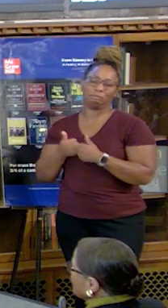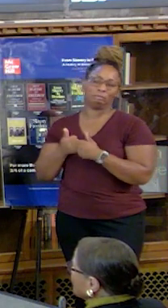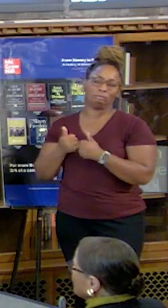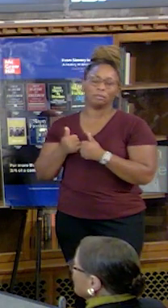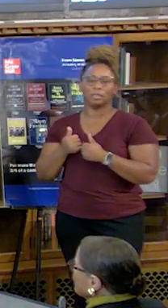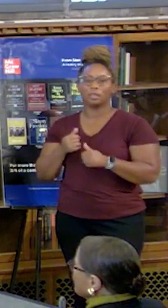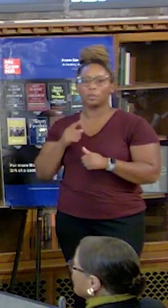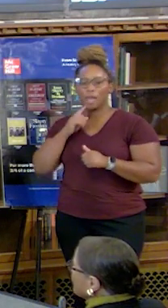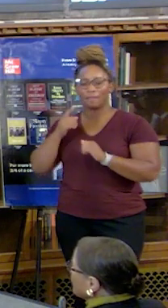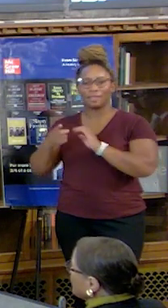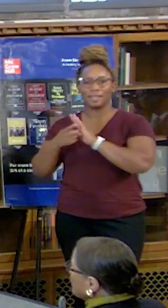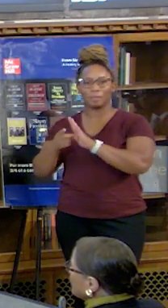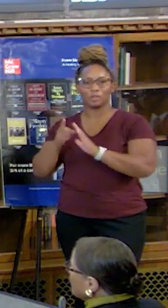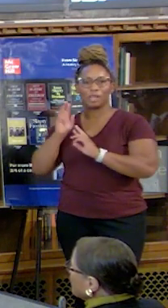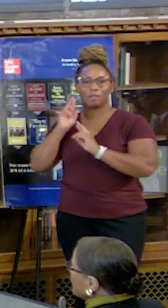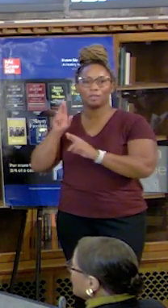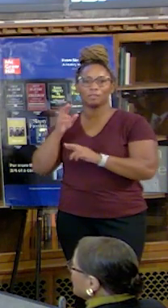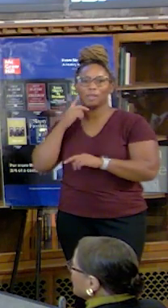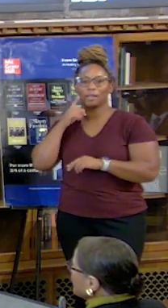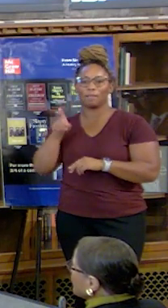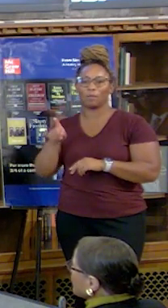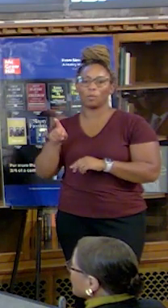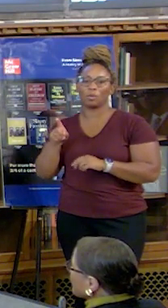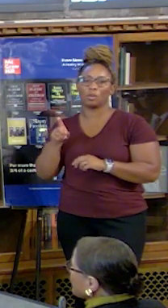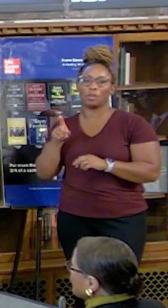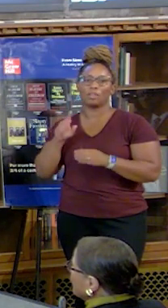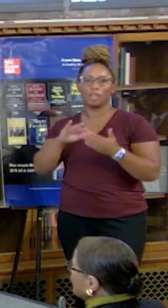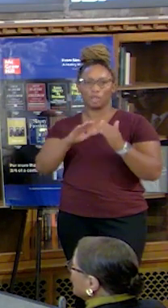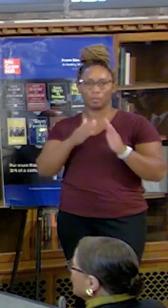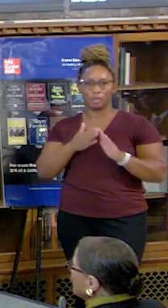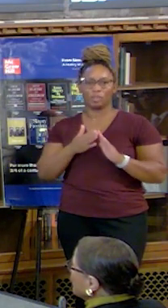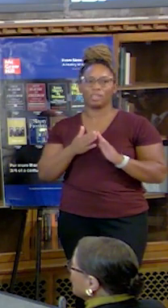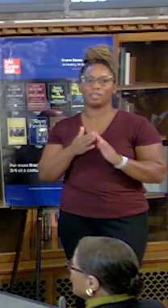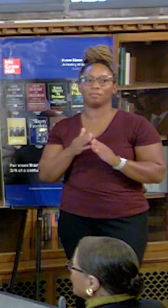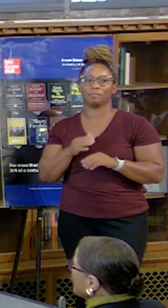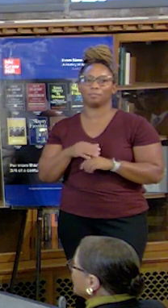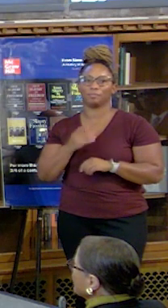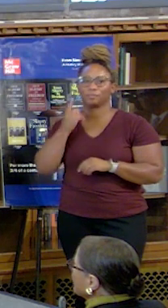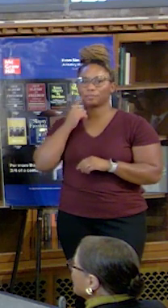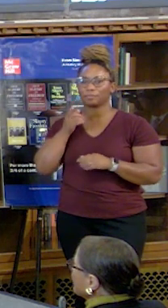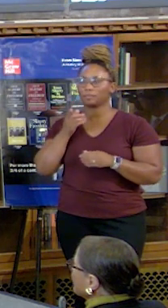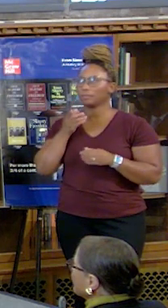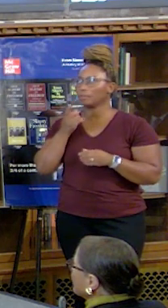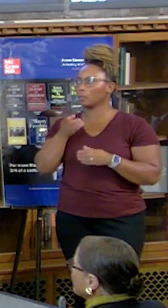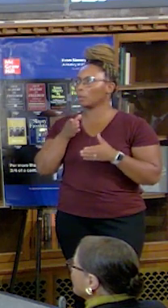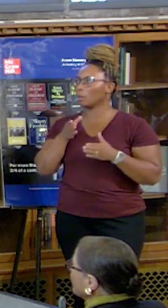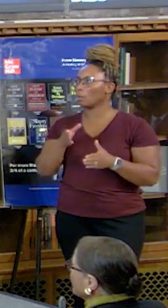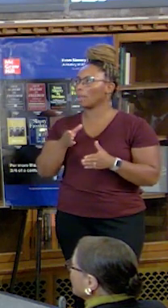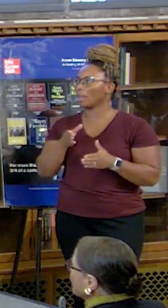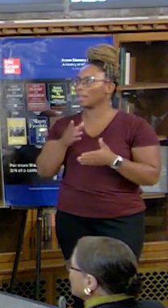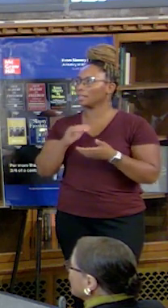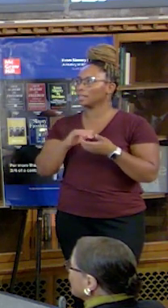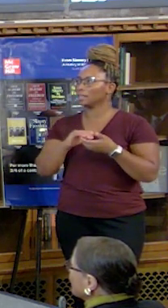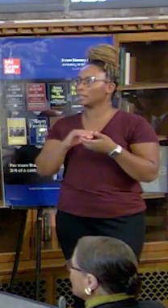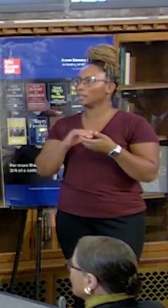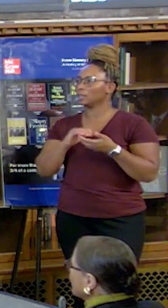have to demonstrate another respect forun and I think one way to do that is